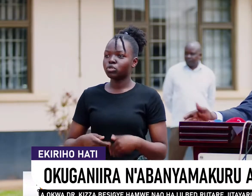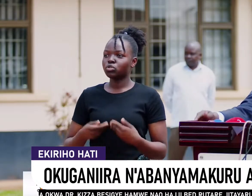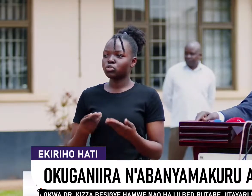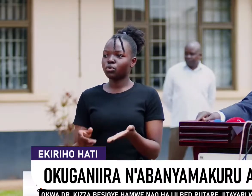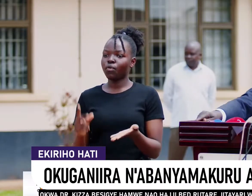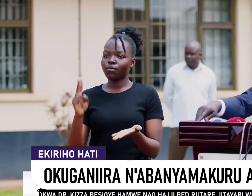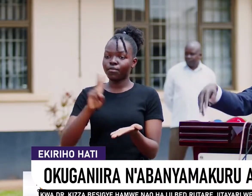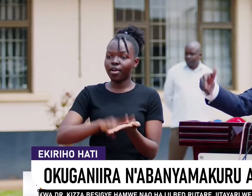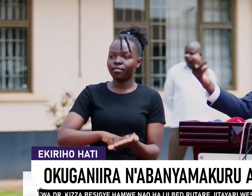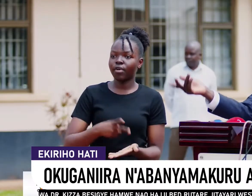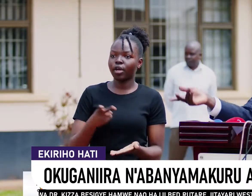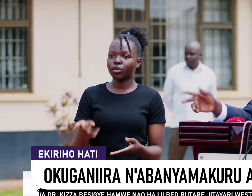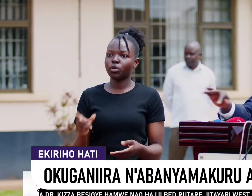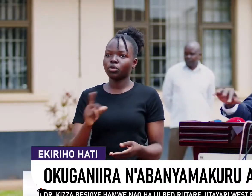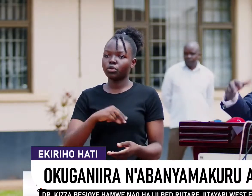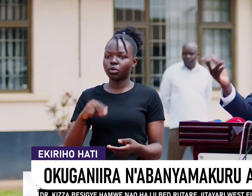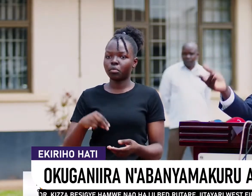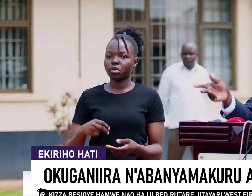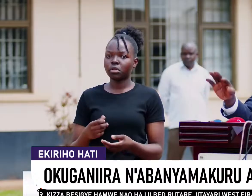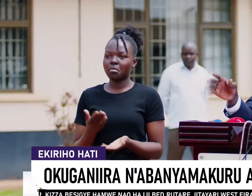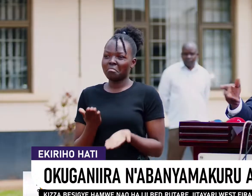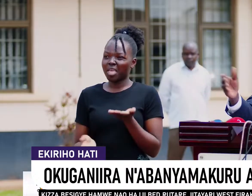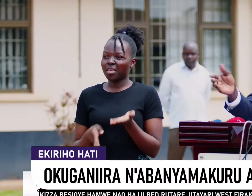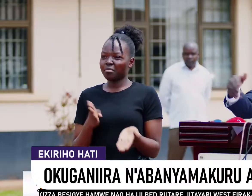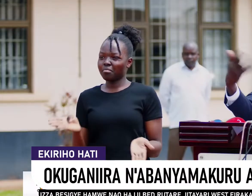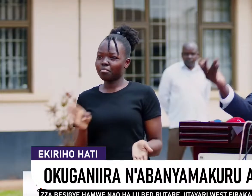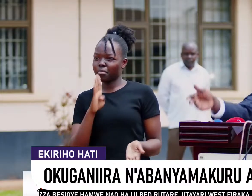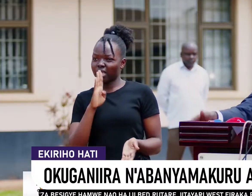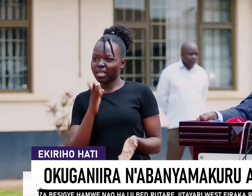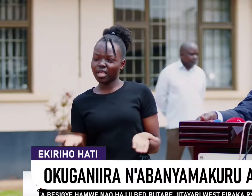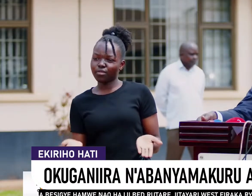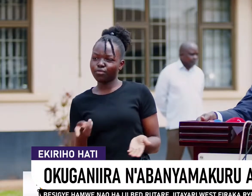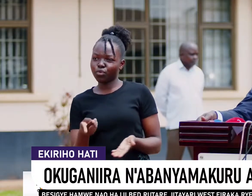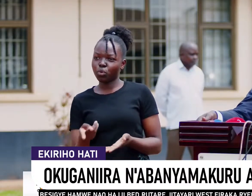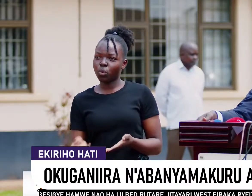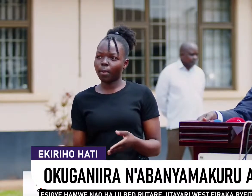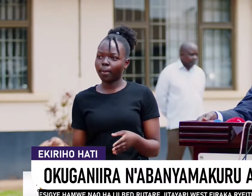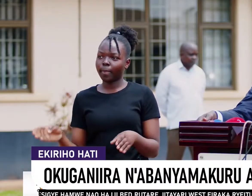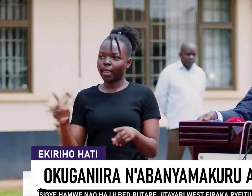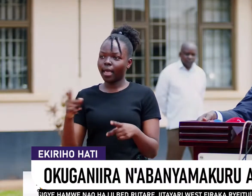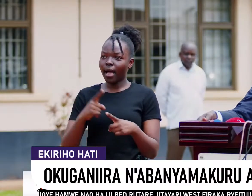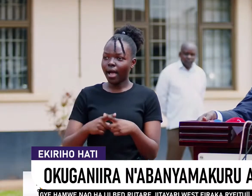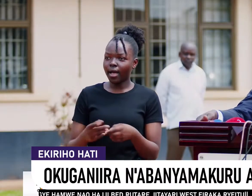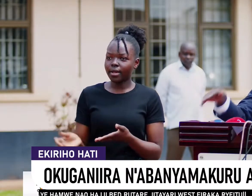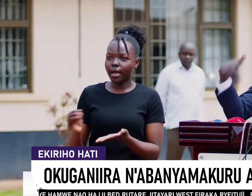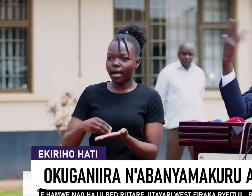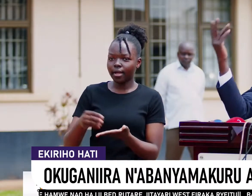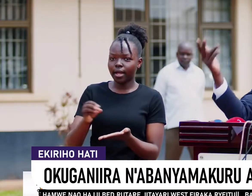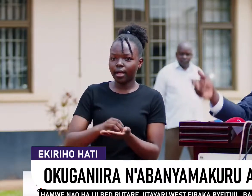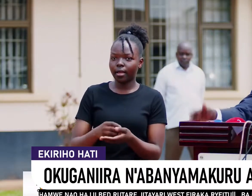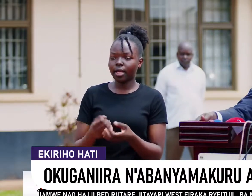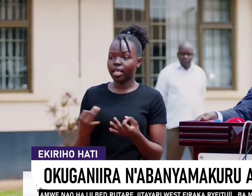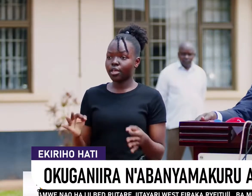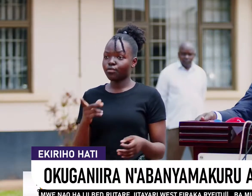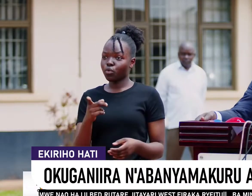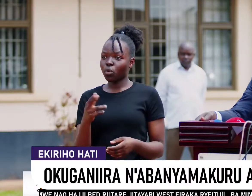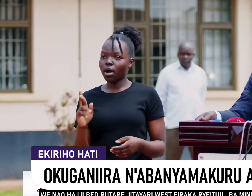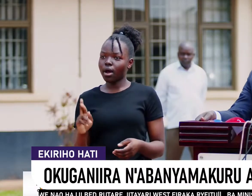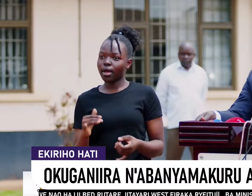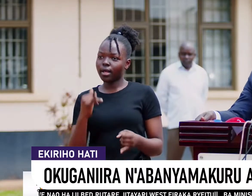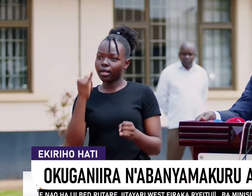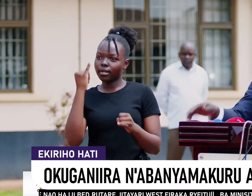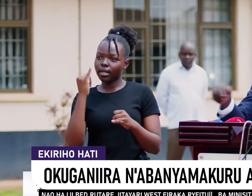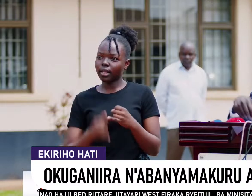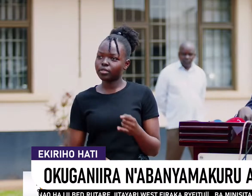up, you may maybe have some time to go and fill in the gaps, probably. But if you are late, too bad. We won't be